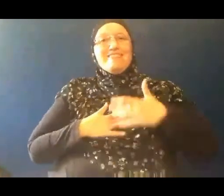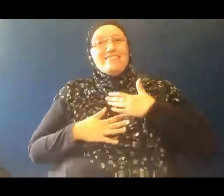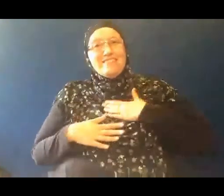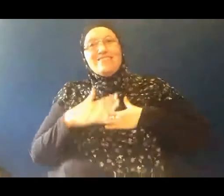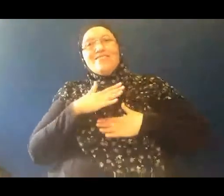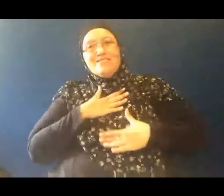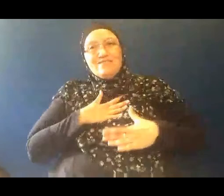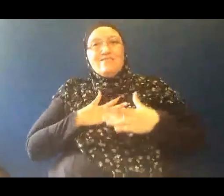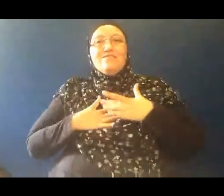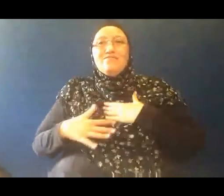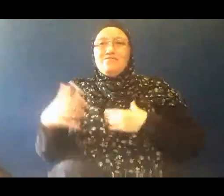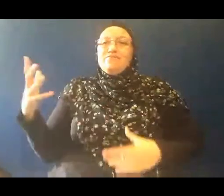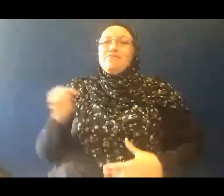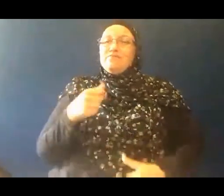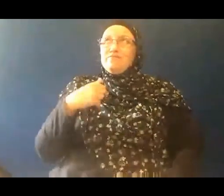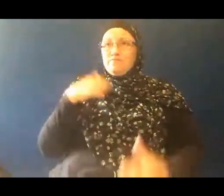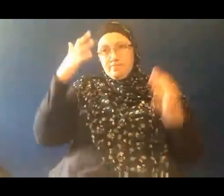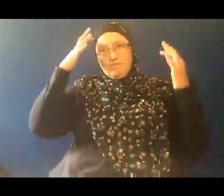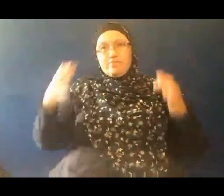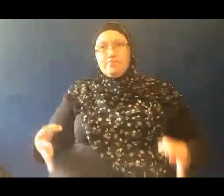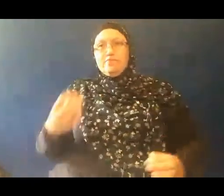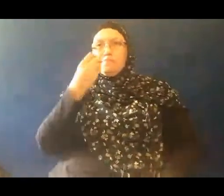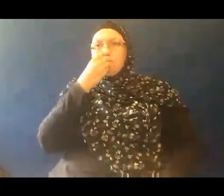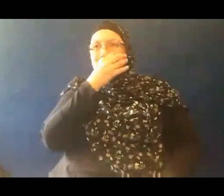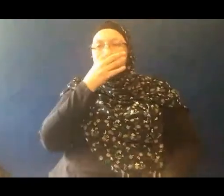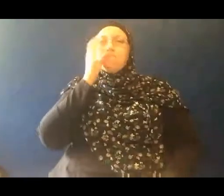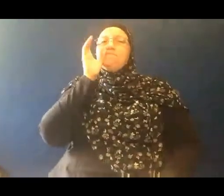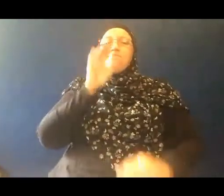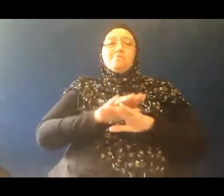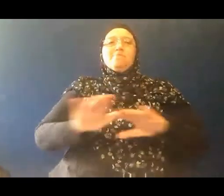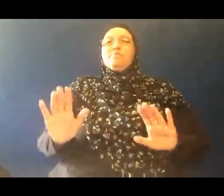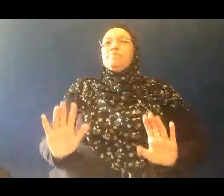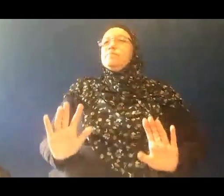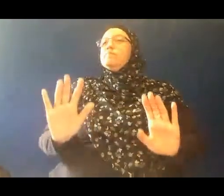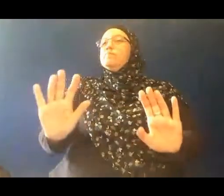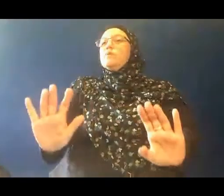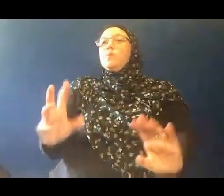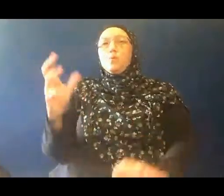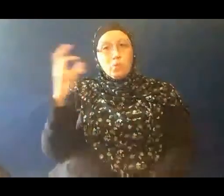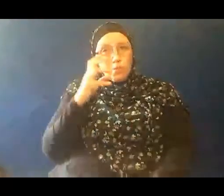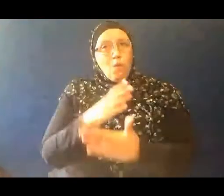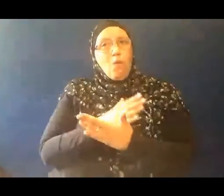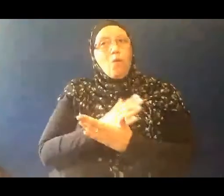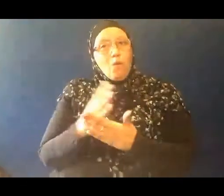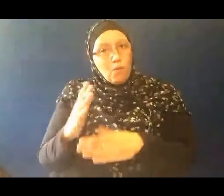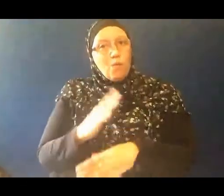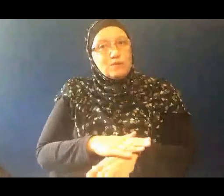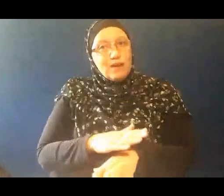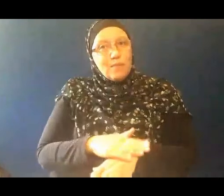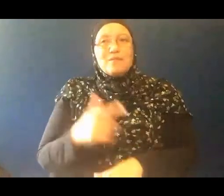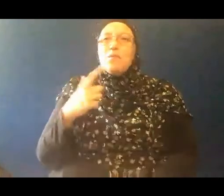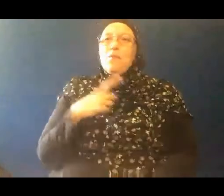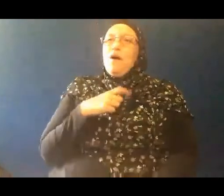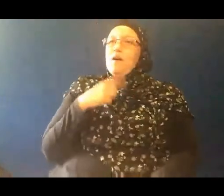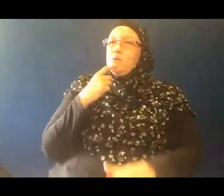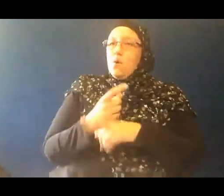To voluntarily refrain from eating and drinking for that long hours. That's why I told you in the beginning, I'm bringing up these